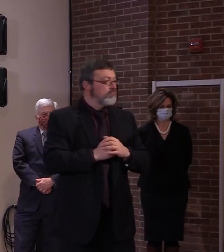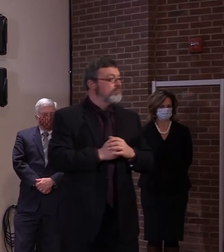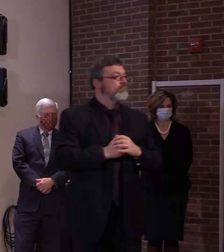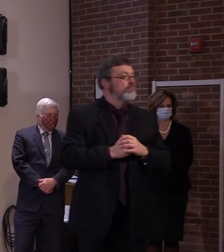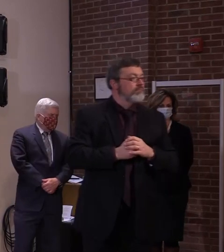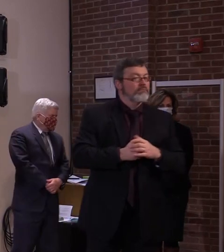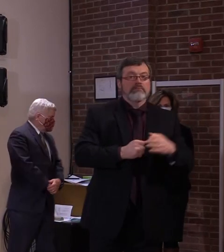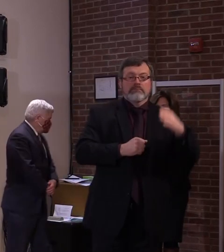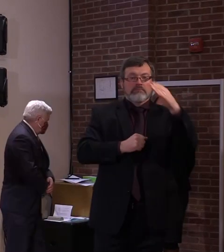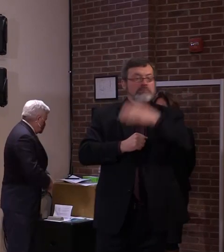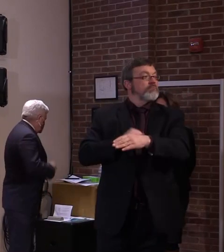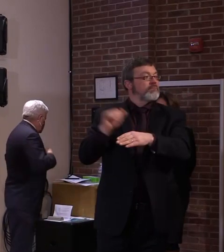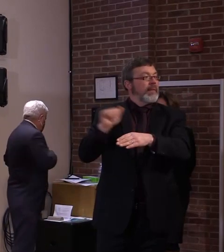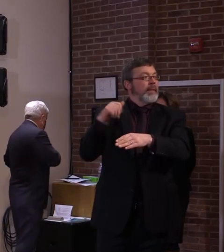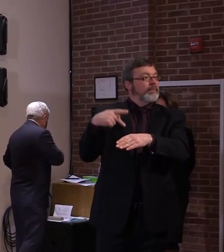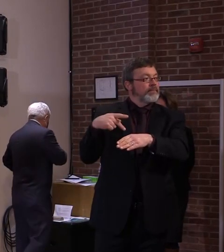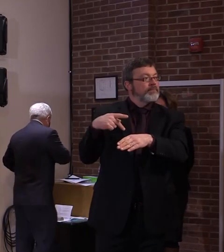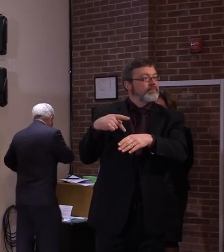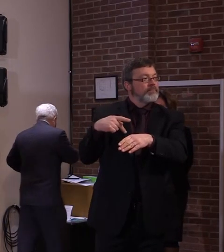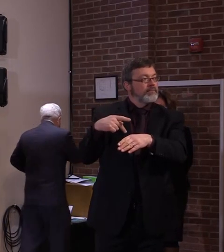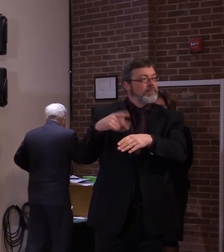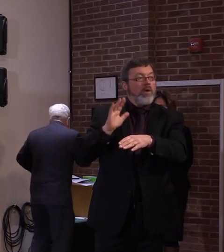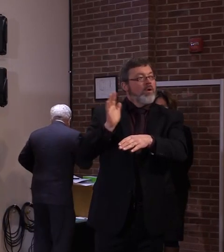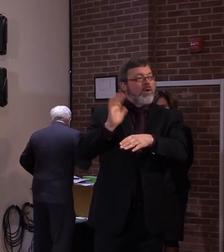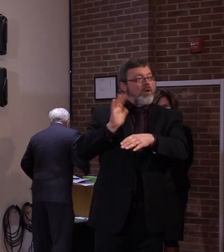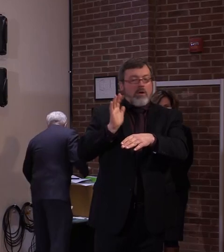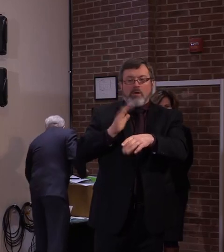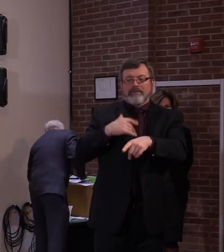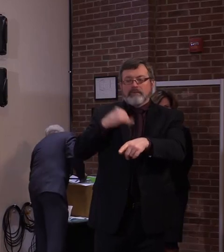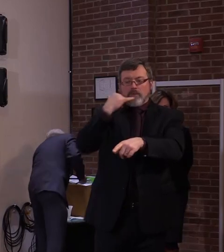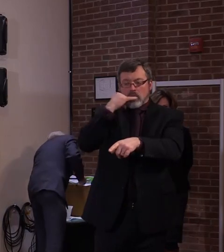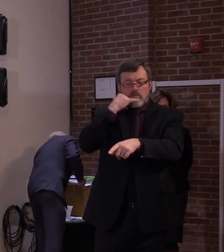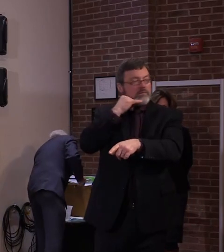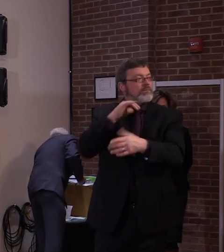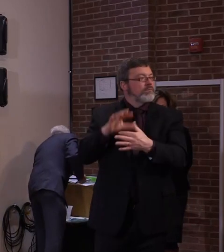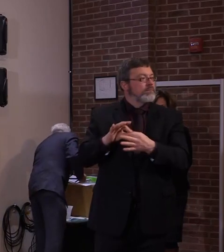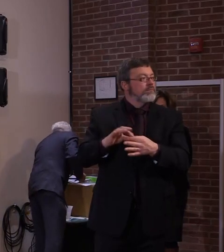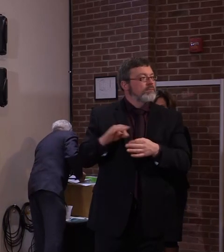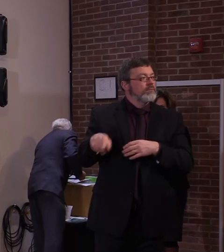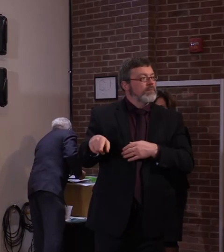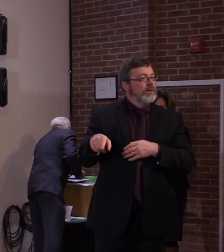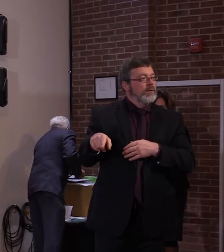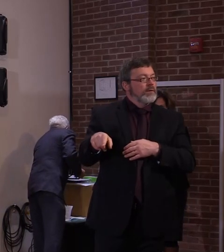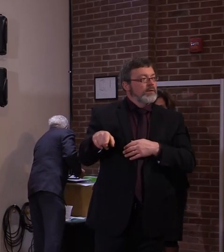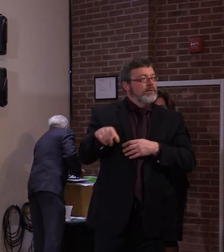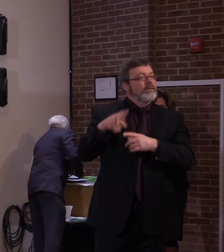All right, we'll move on to the phones, starting with Lisa Loomis, the Valley Reporter.